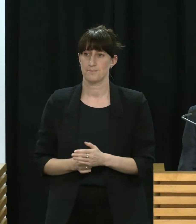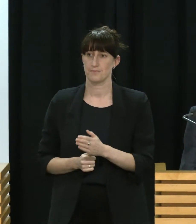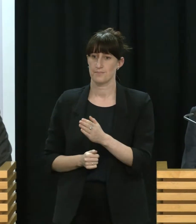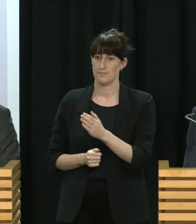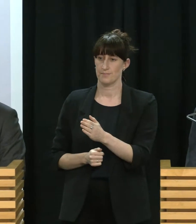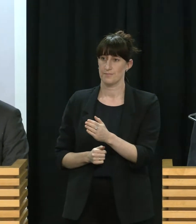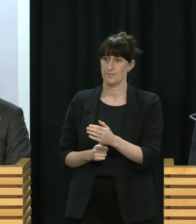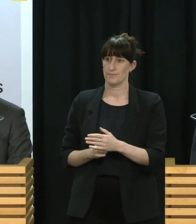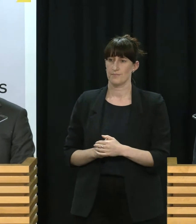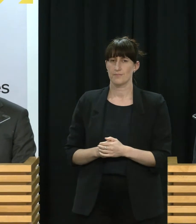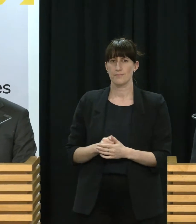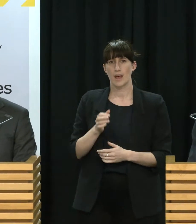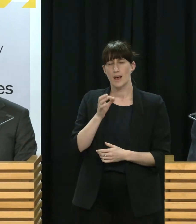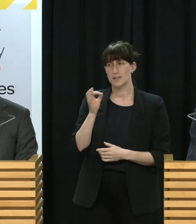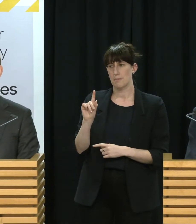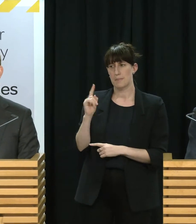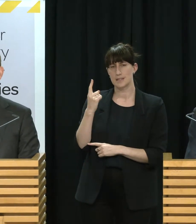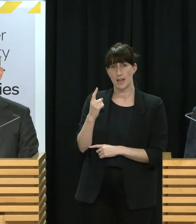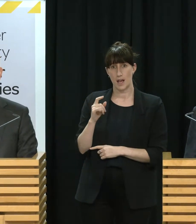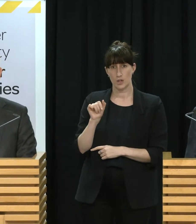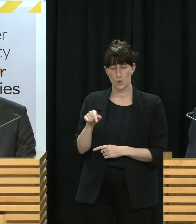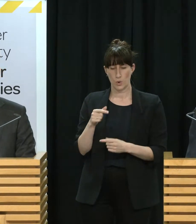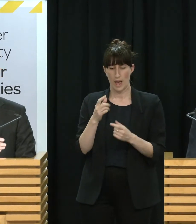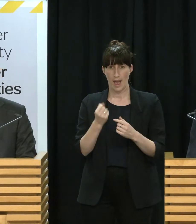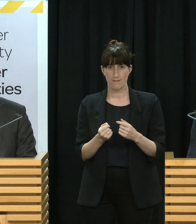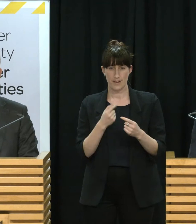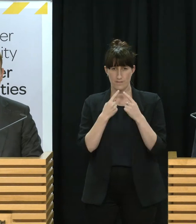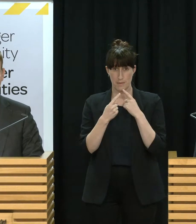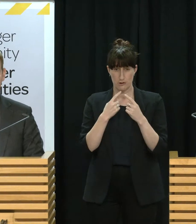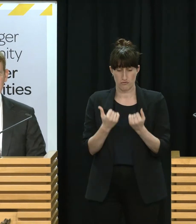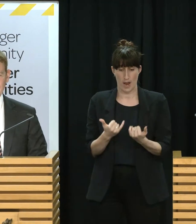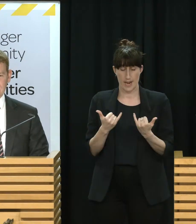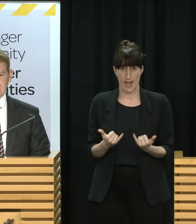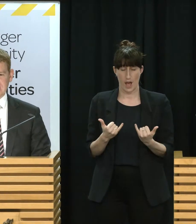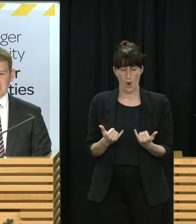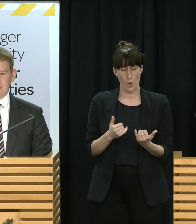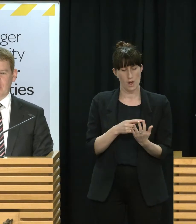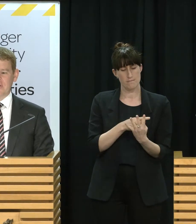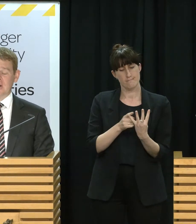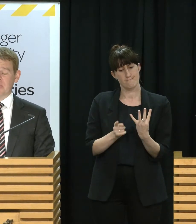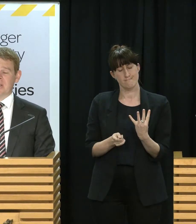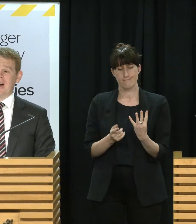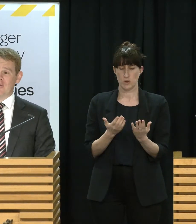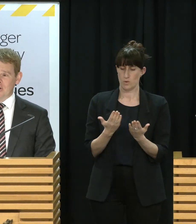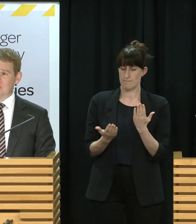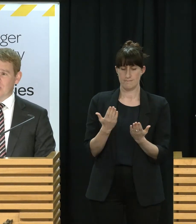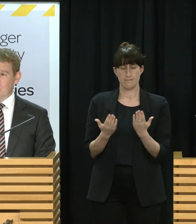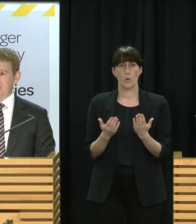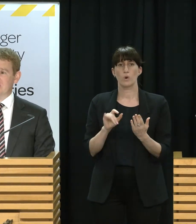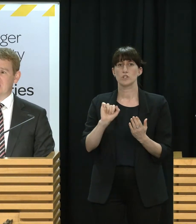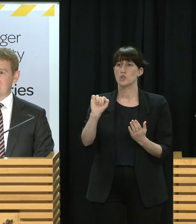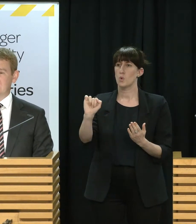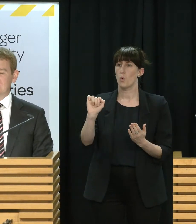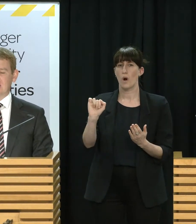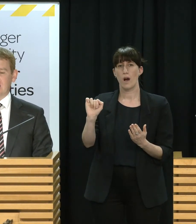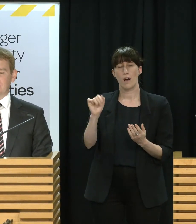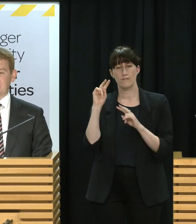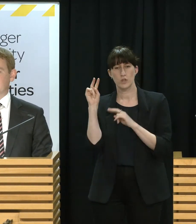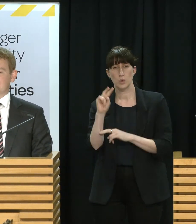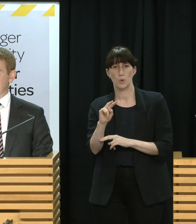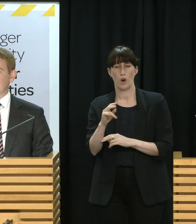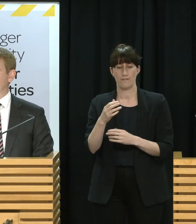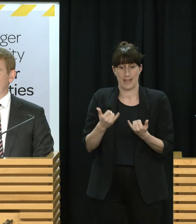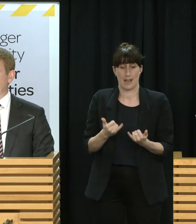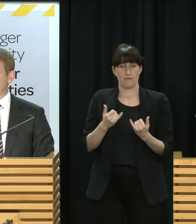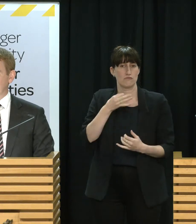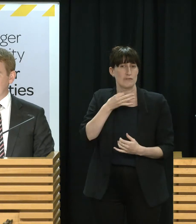have now, what is your current assessment of the risk? I'll ask the Director General to comment on the risk. Obviously, I'm encouraged by what we're seeing, but